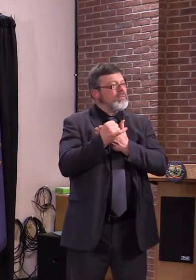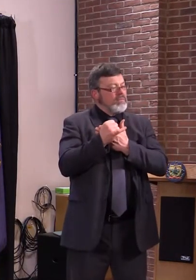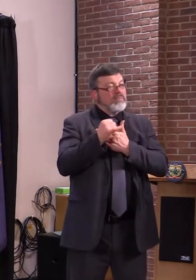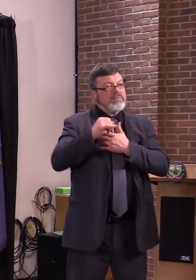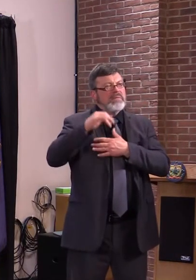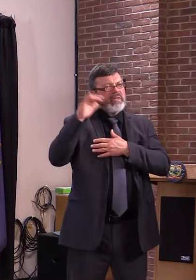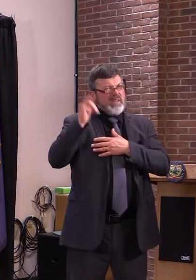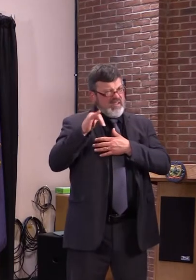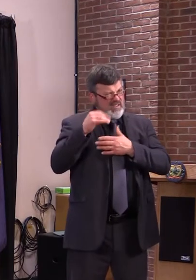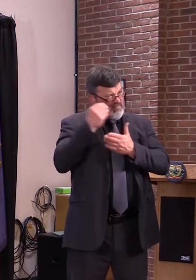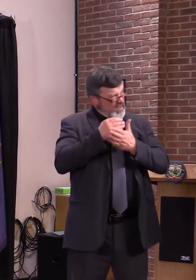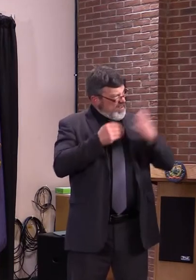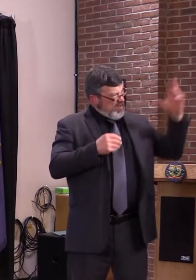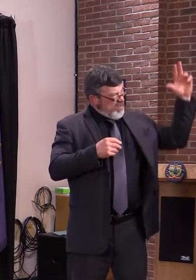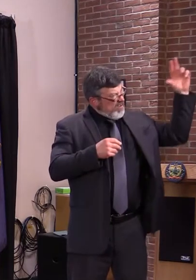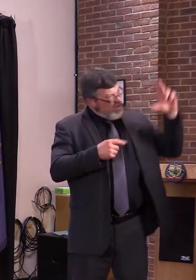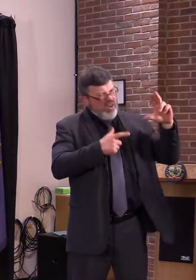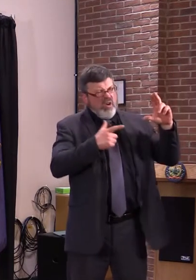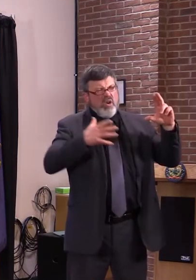and state surplus money.